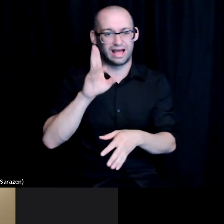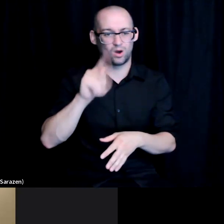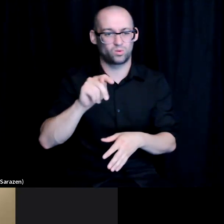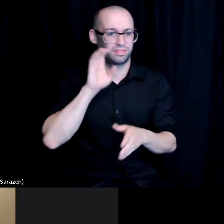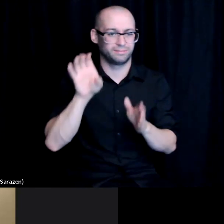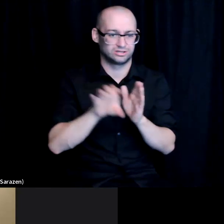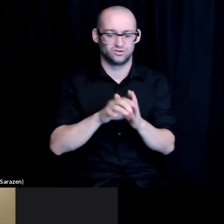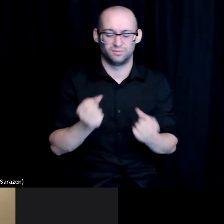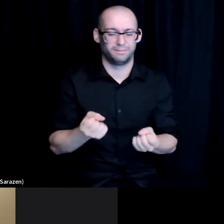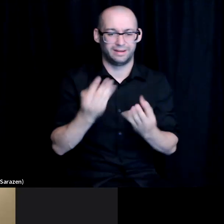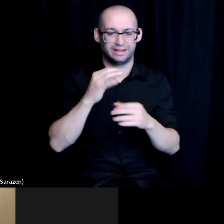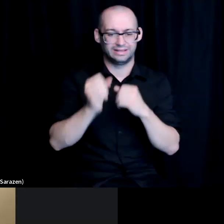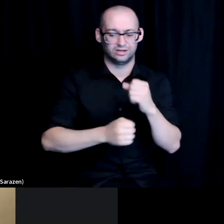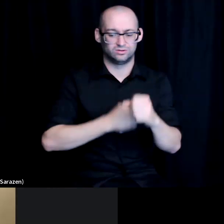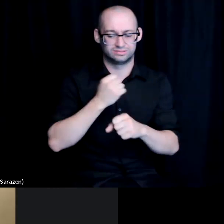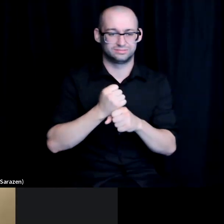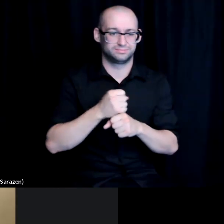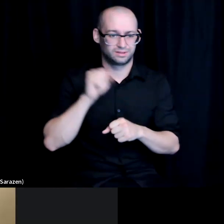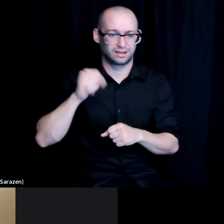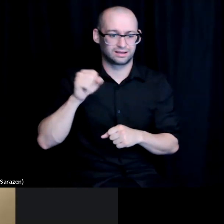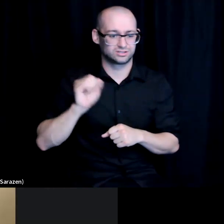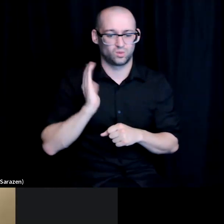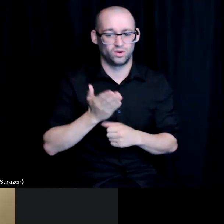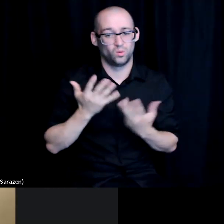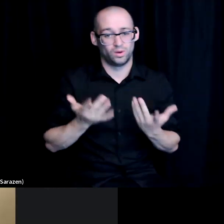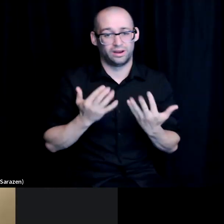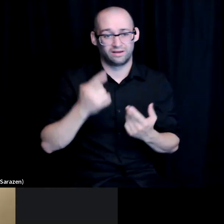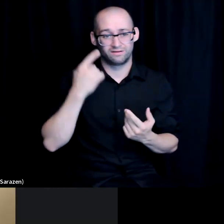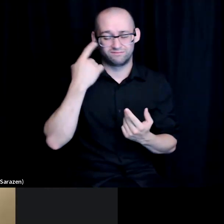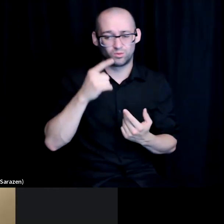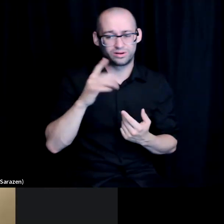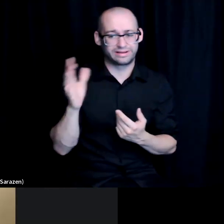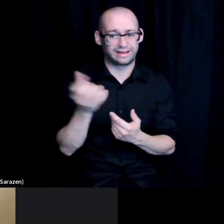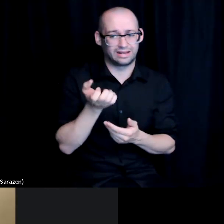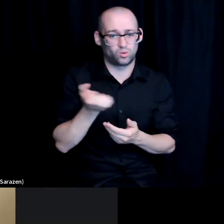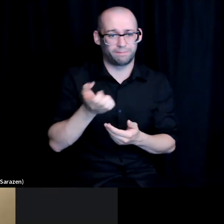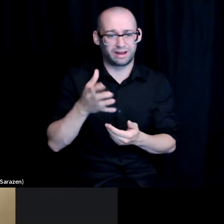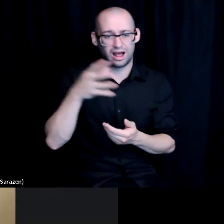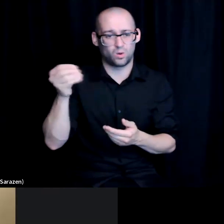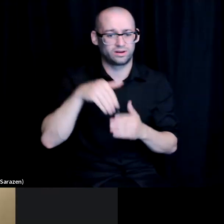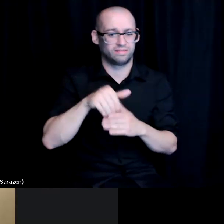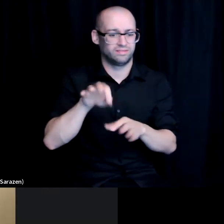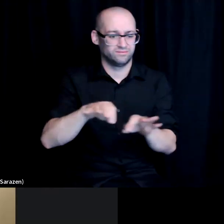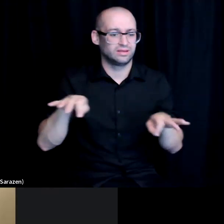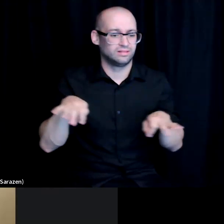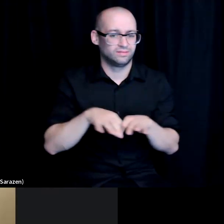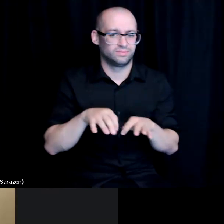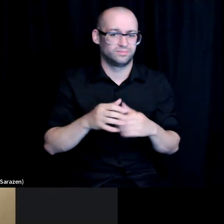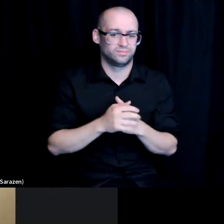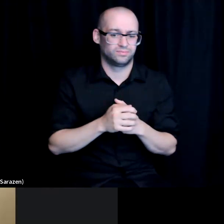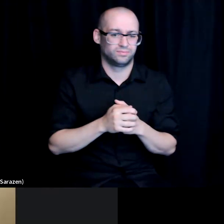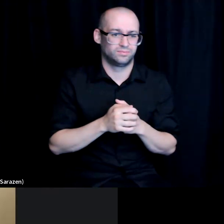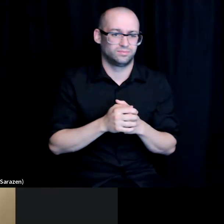years. And yeah, we're just waiting to get equipment out in the field. Awesome.